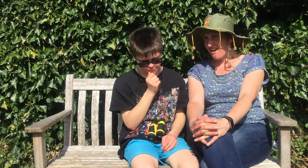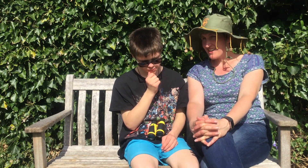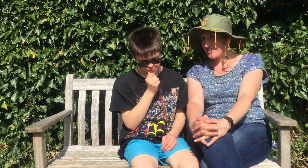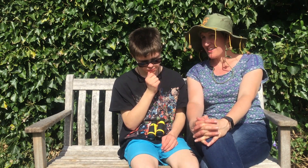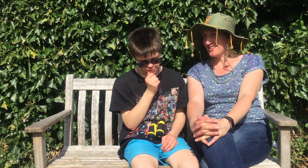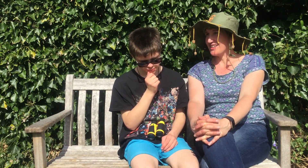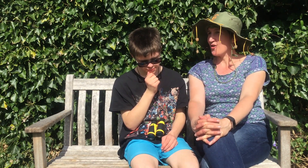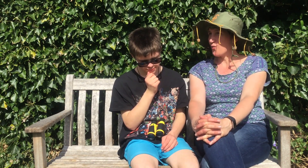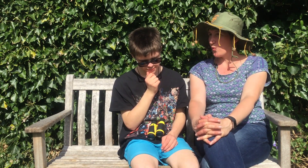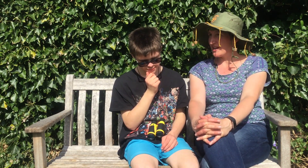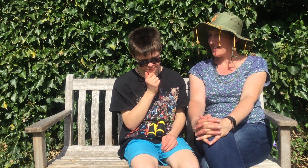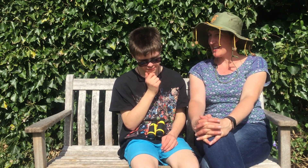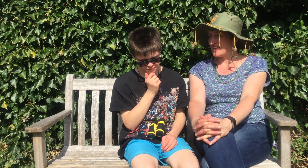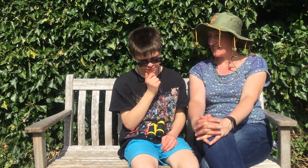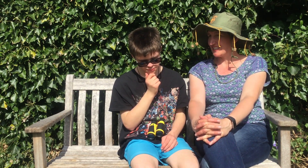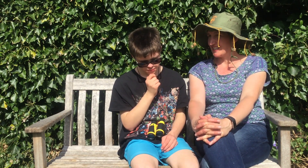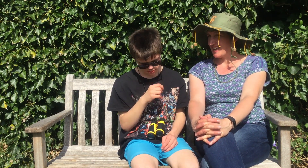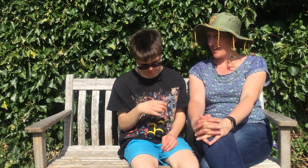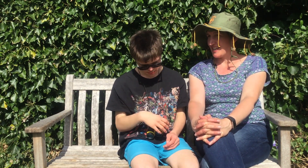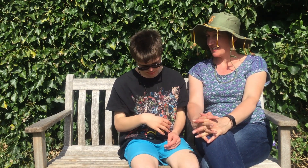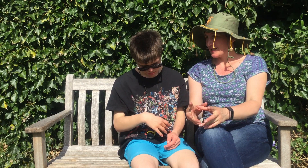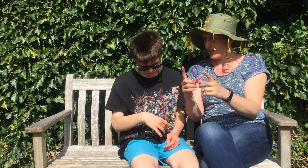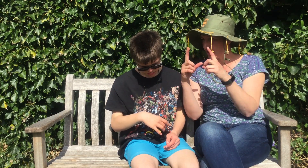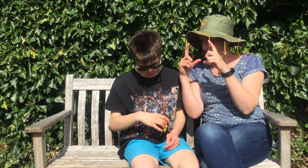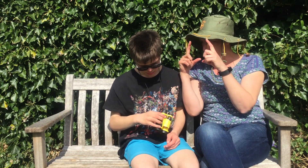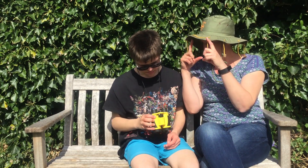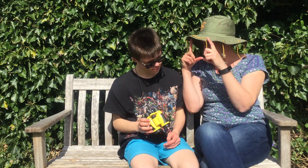I think we need a special